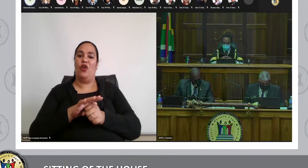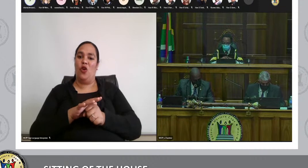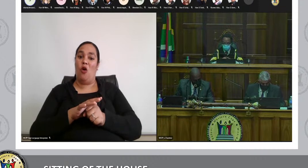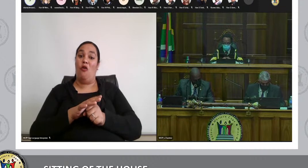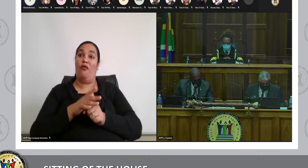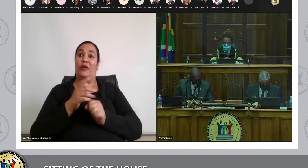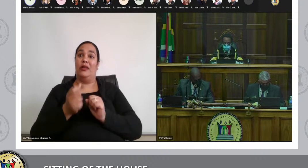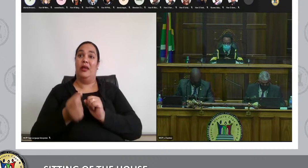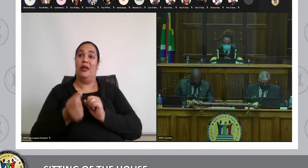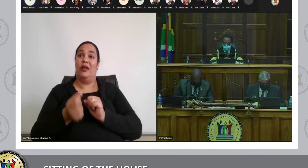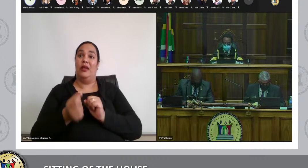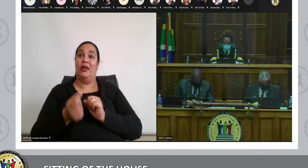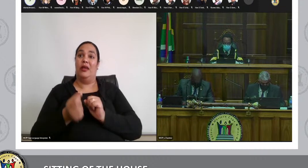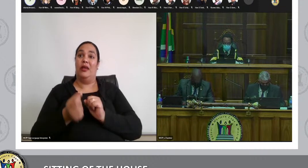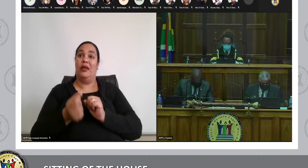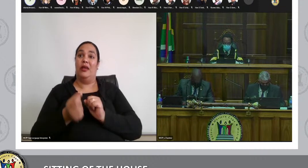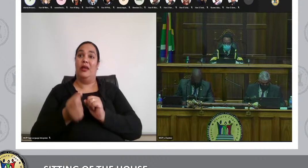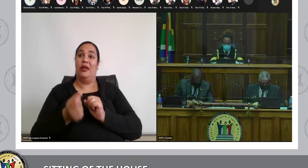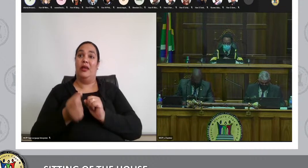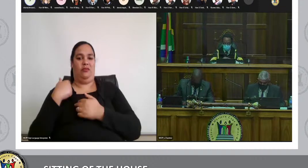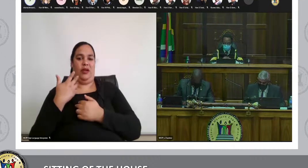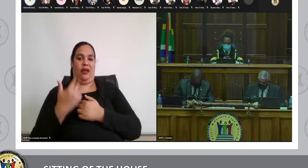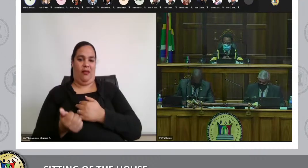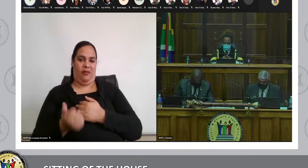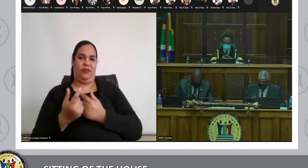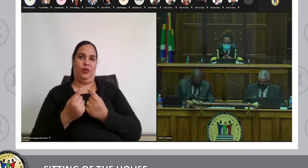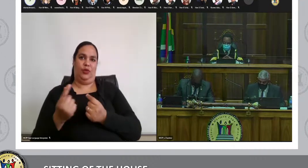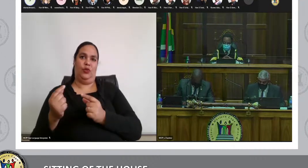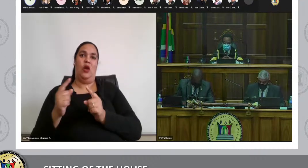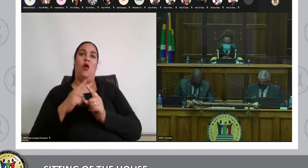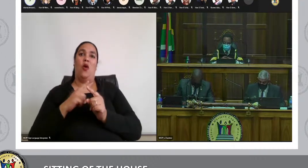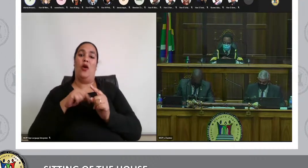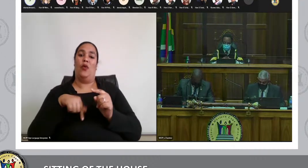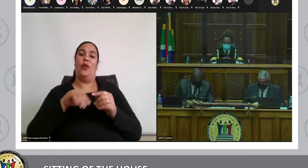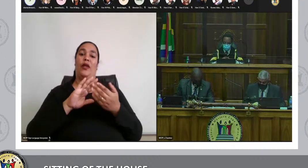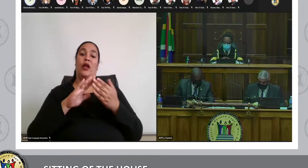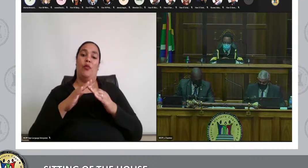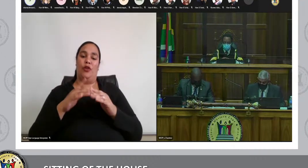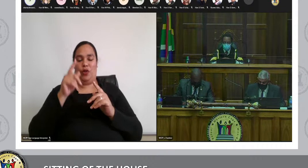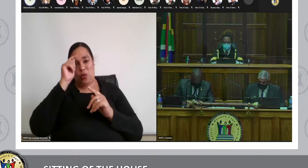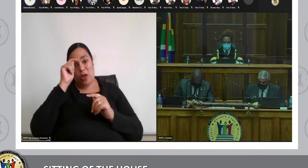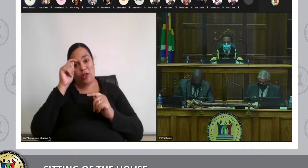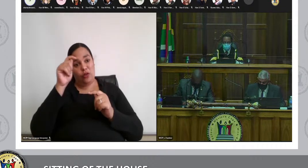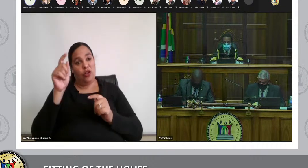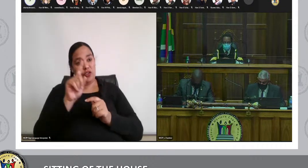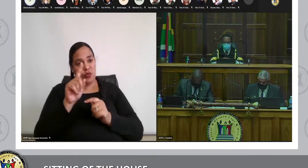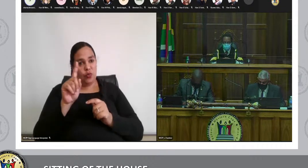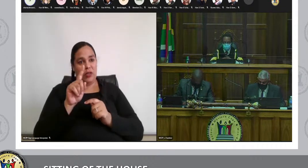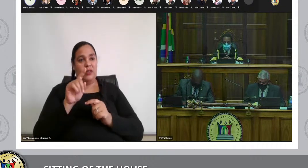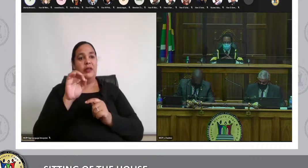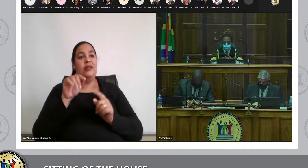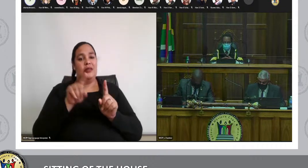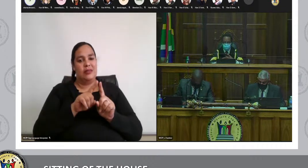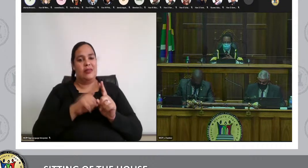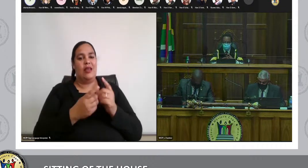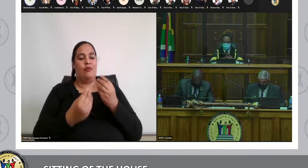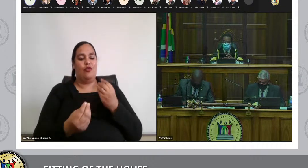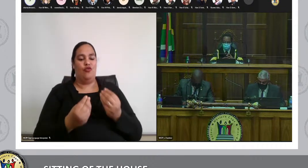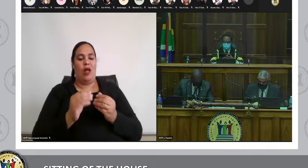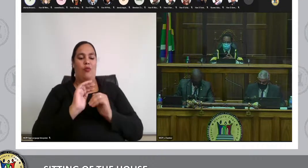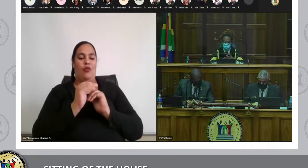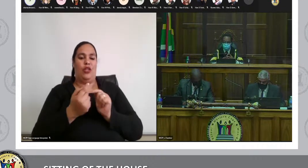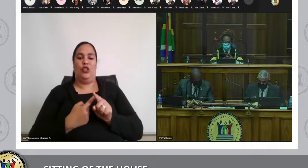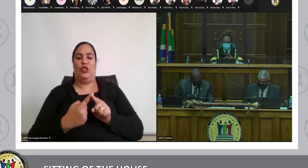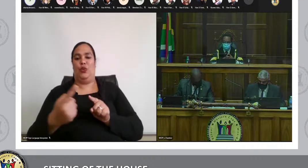pandemic, we are duty-bound as a society to acknowledge that it is also Child Protection Week